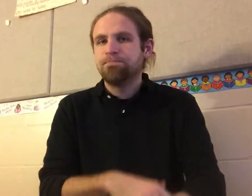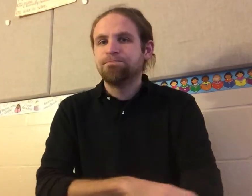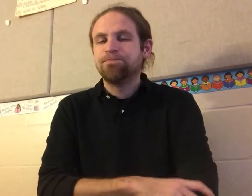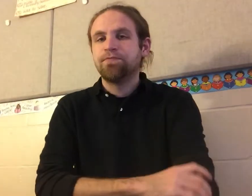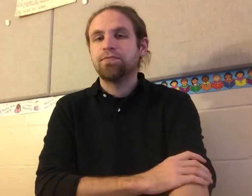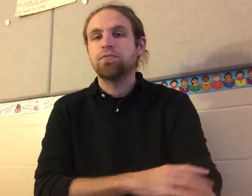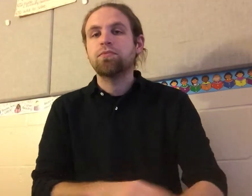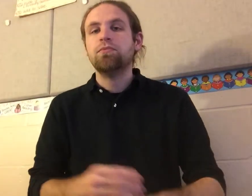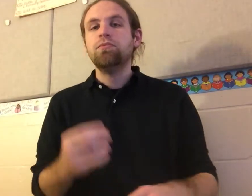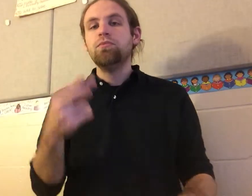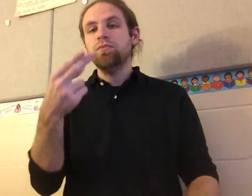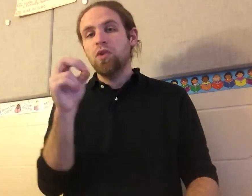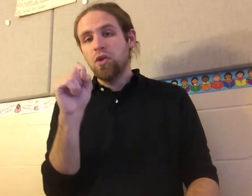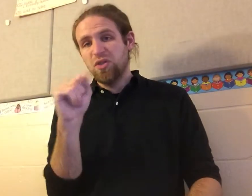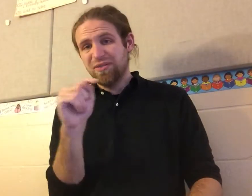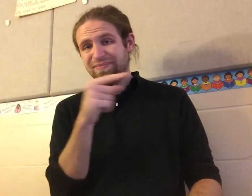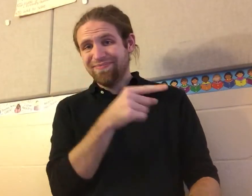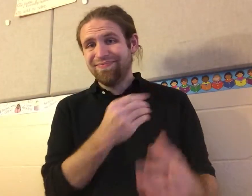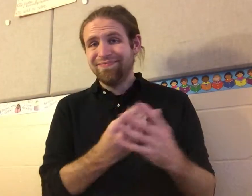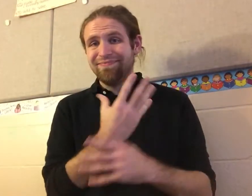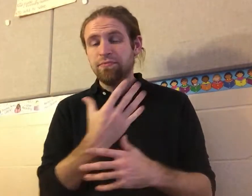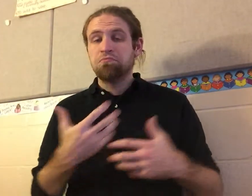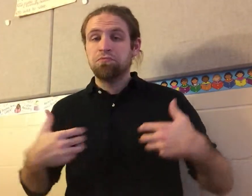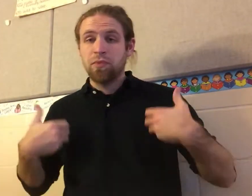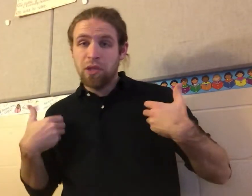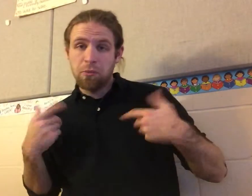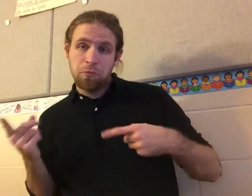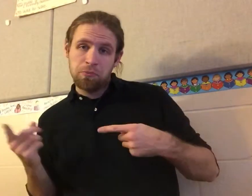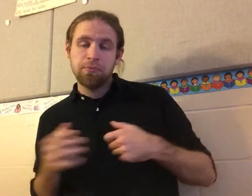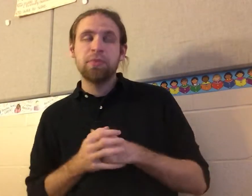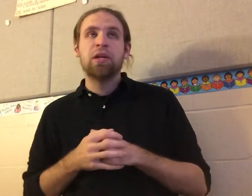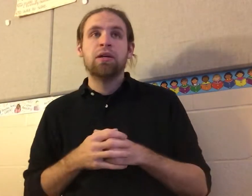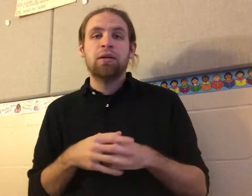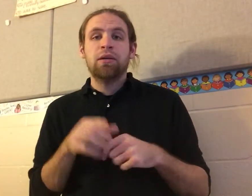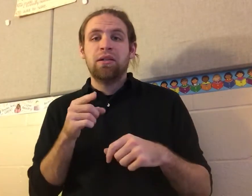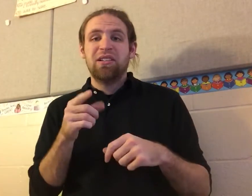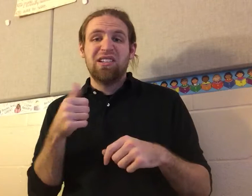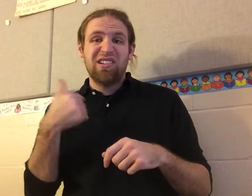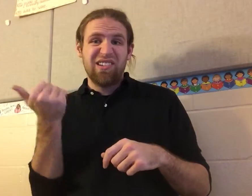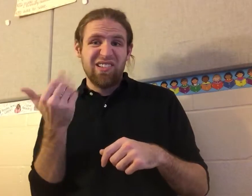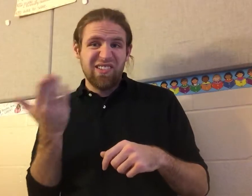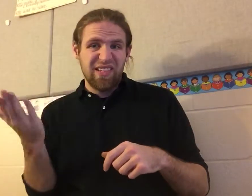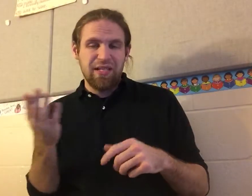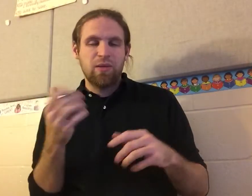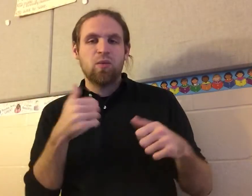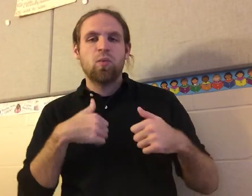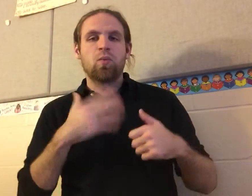A host is a plant or animal on which another thing lives.